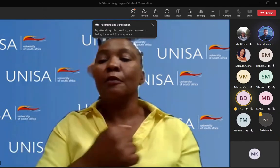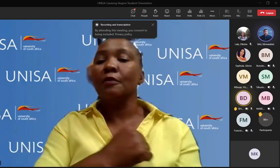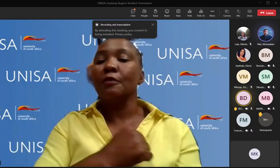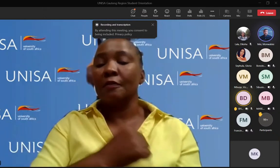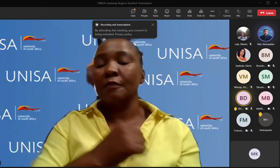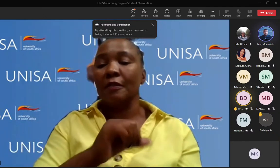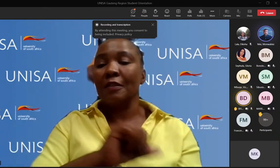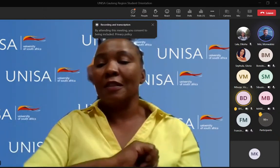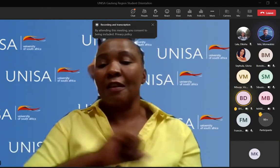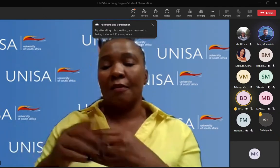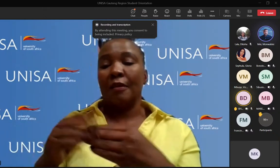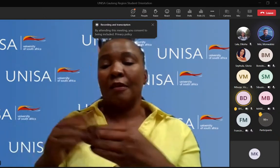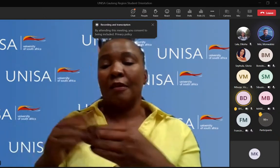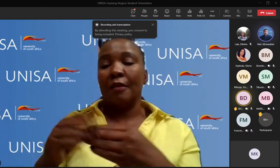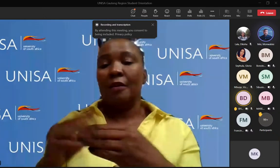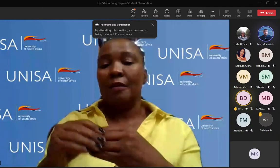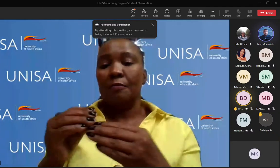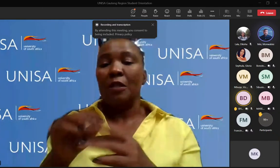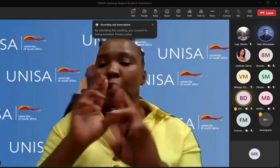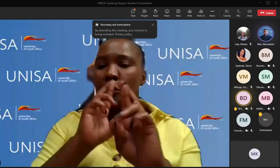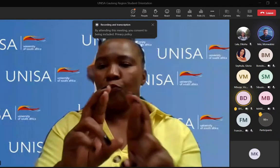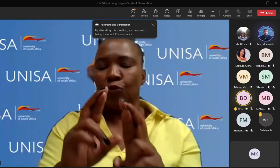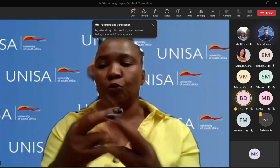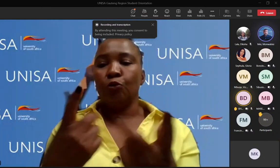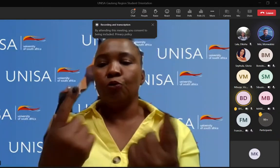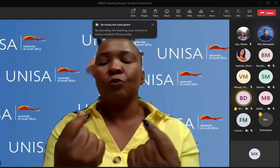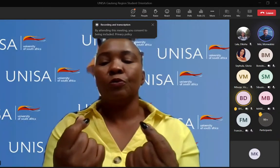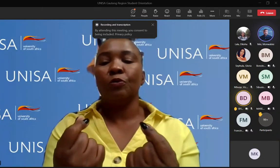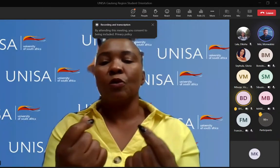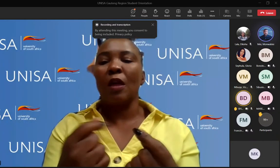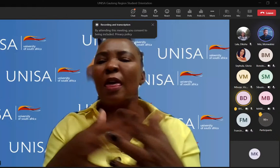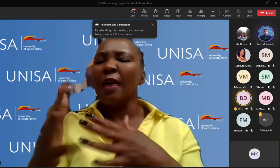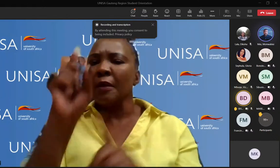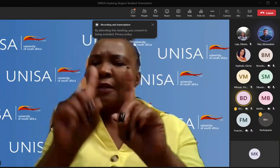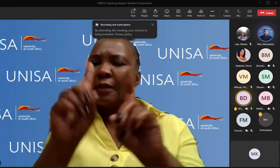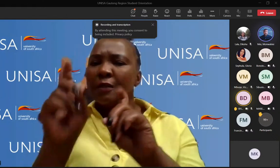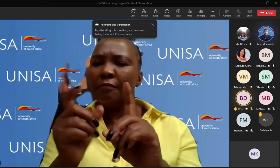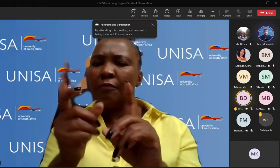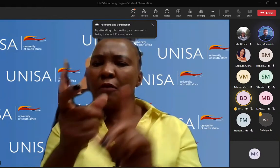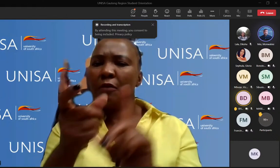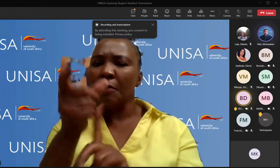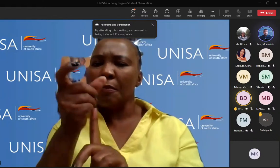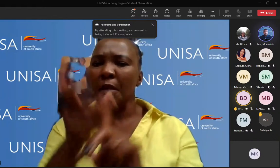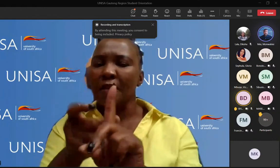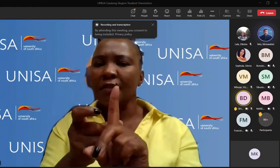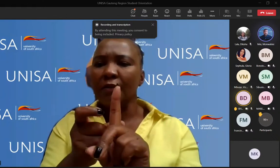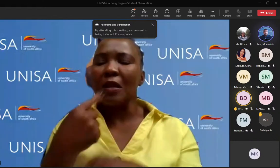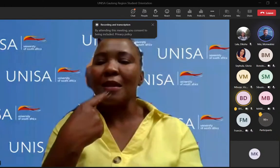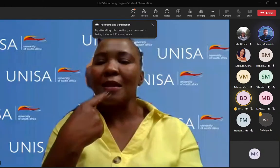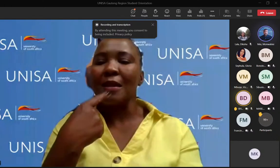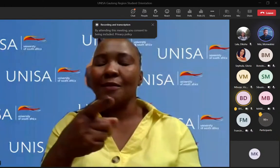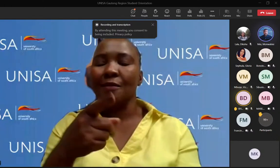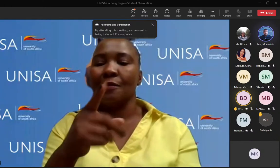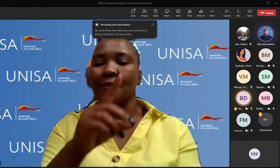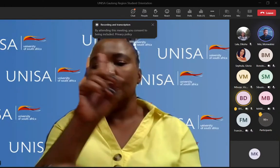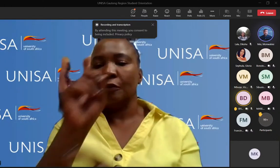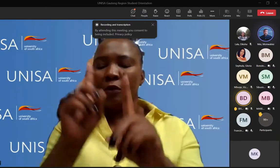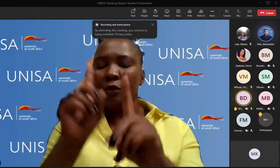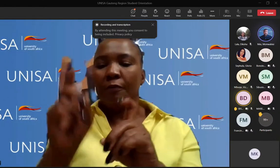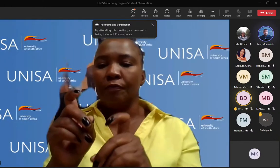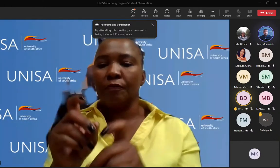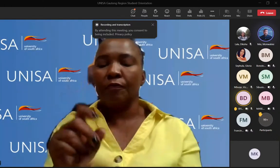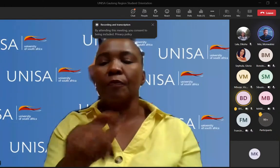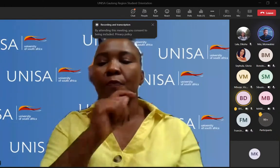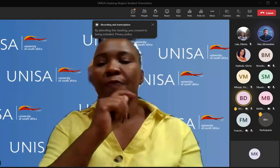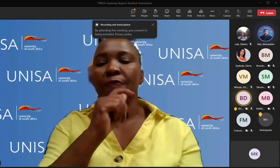to do so uh colleagues anyone who can answer this question um good morning we